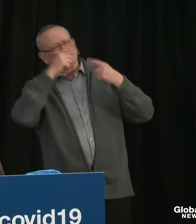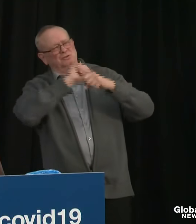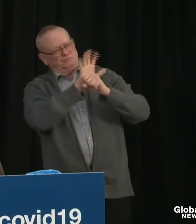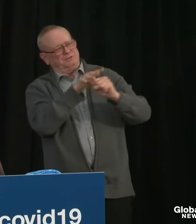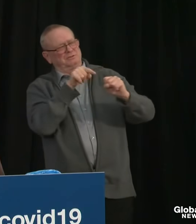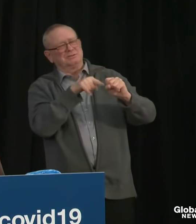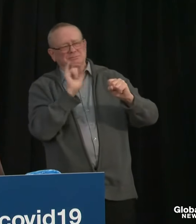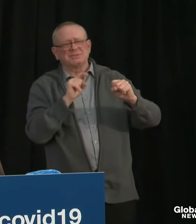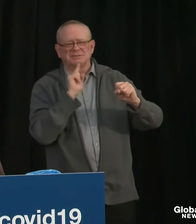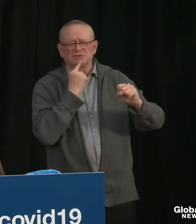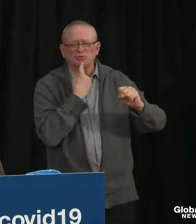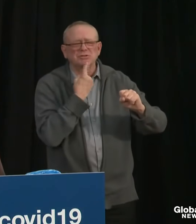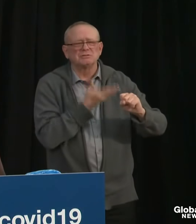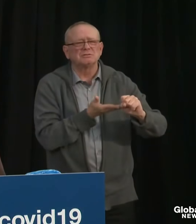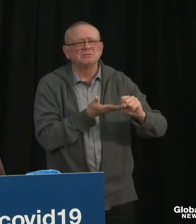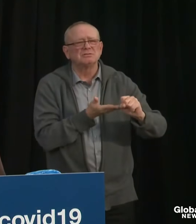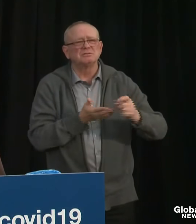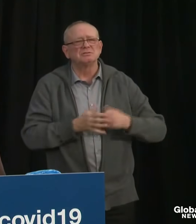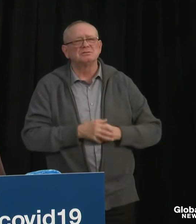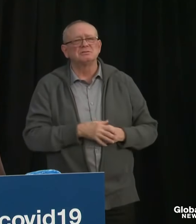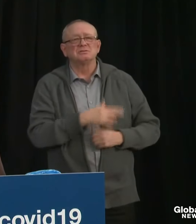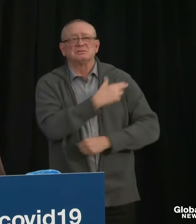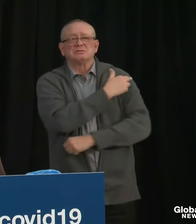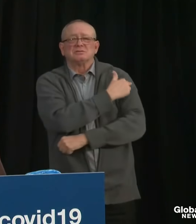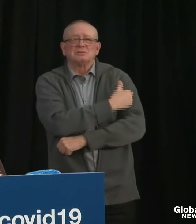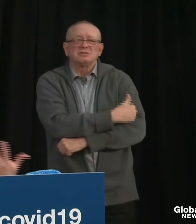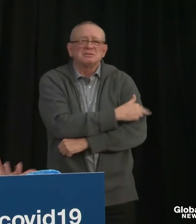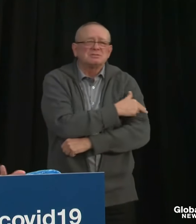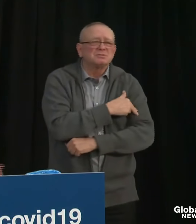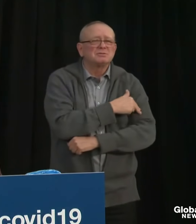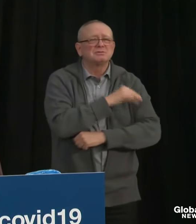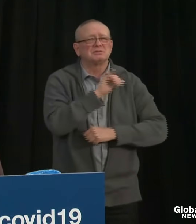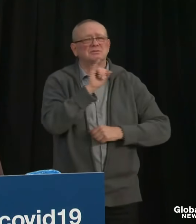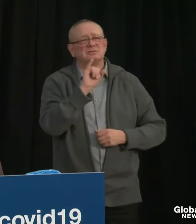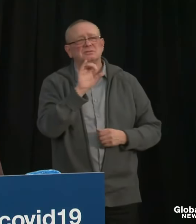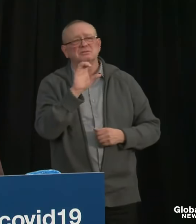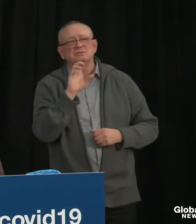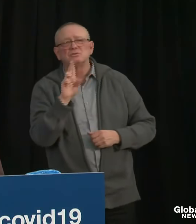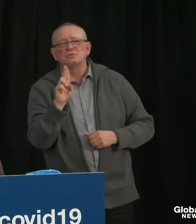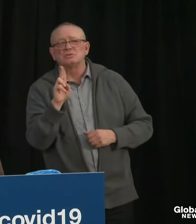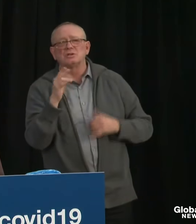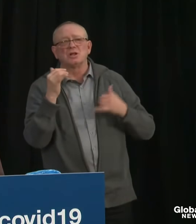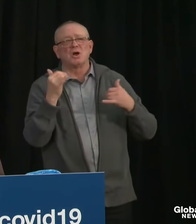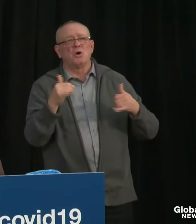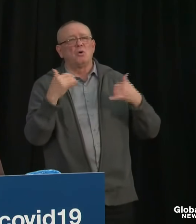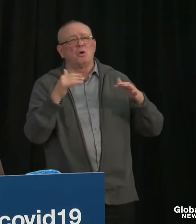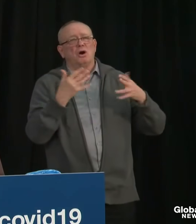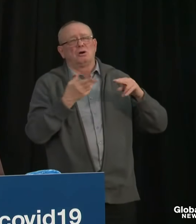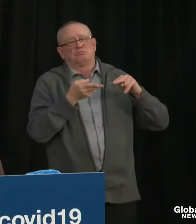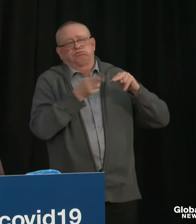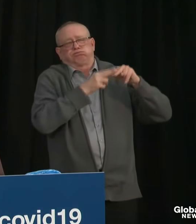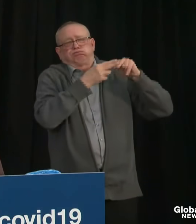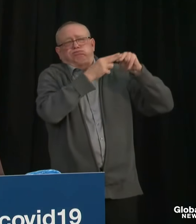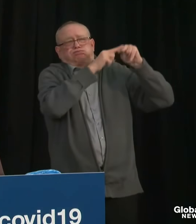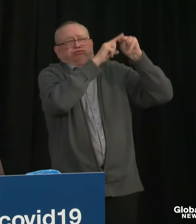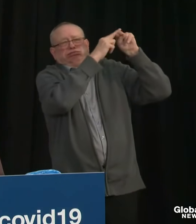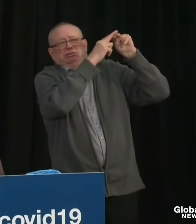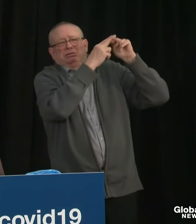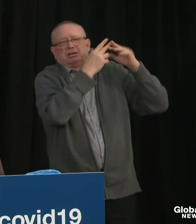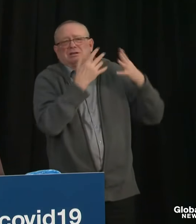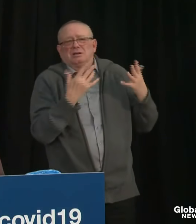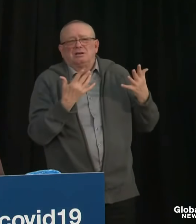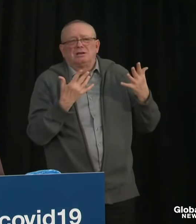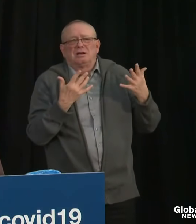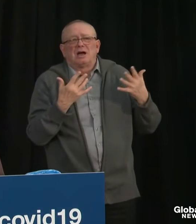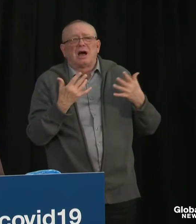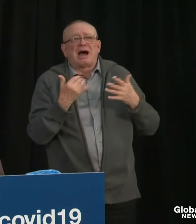hospital and ICU beds freed up to care for other Albertans' health needs beyond COVID-19 if we all work